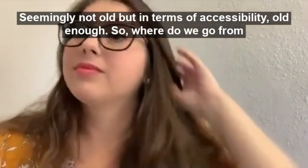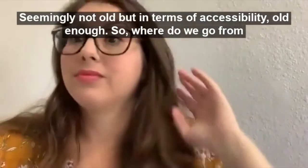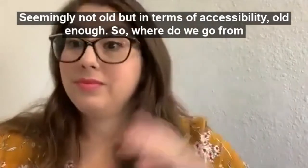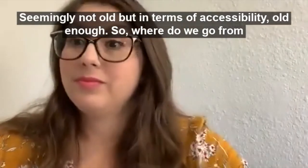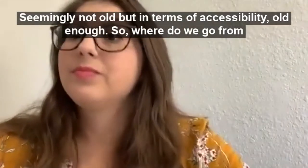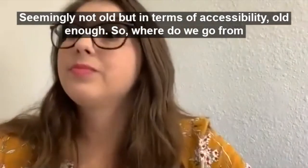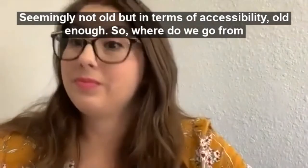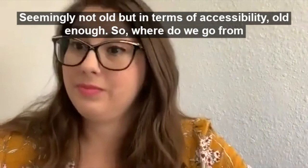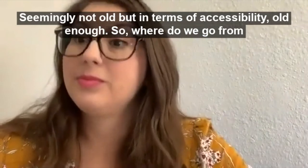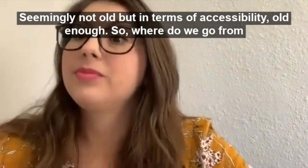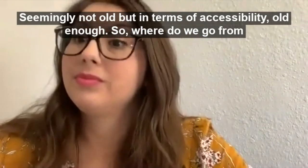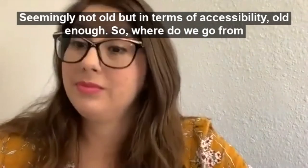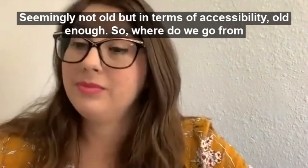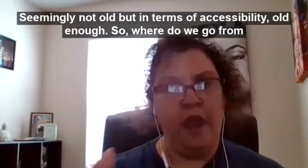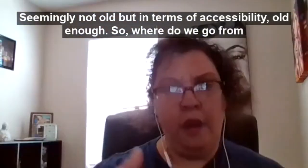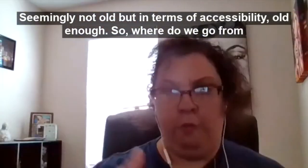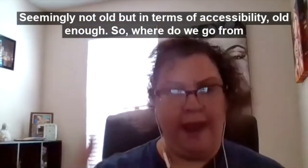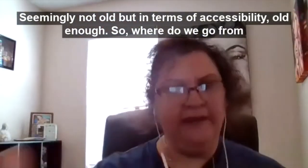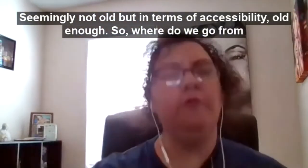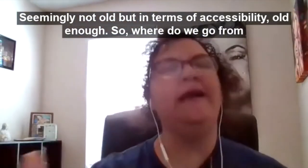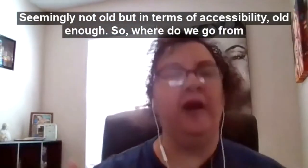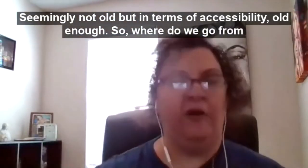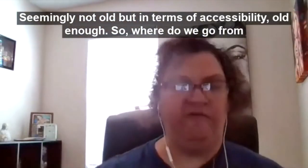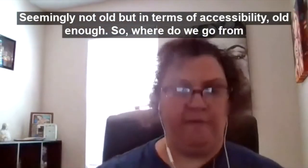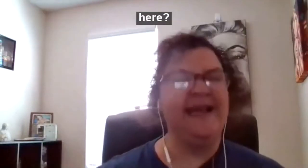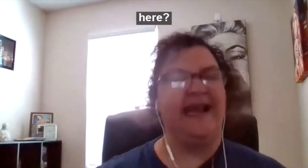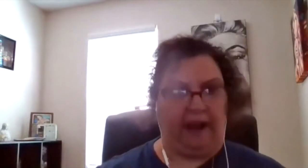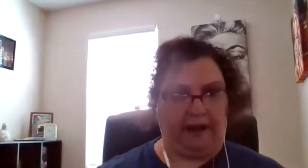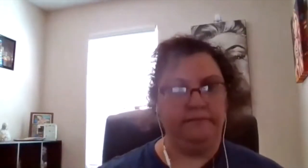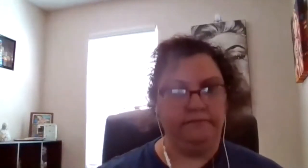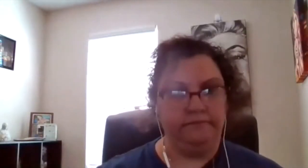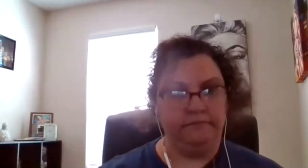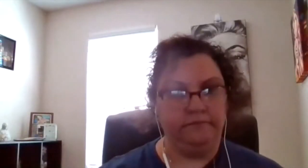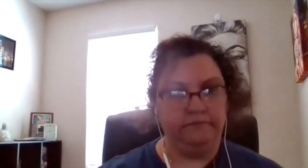enough. So where do we go from here?